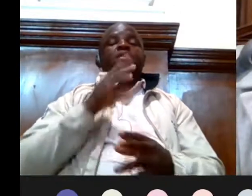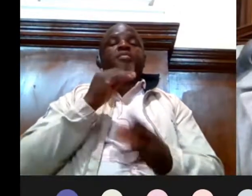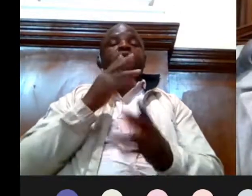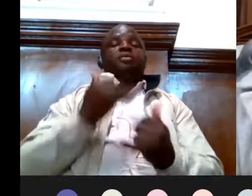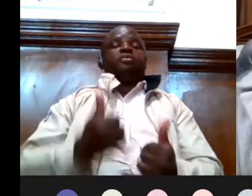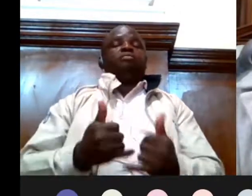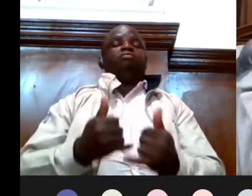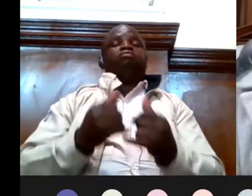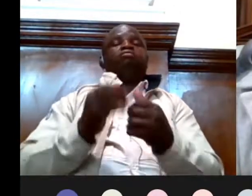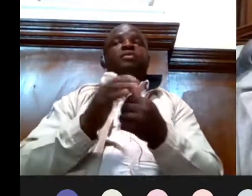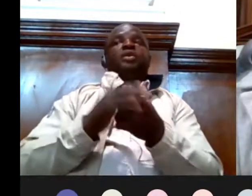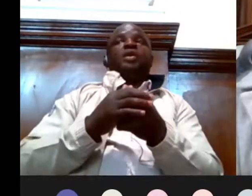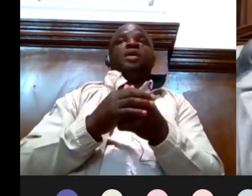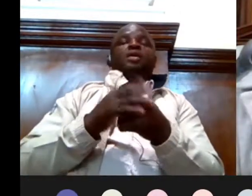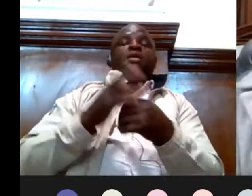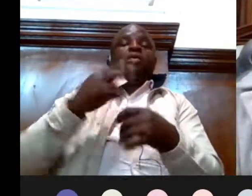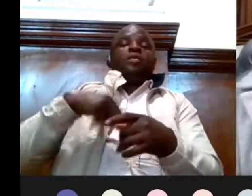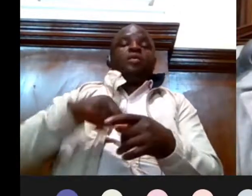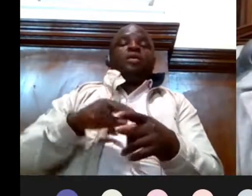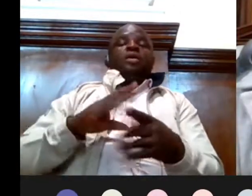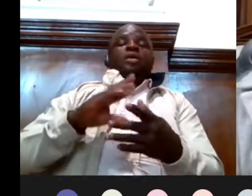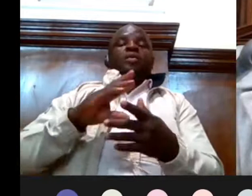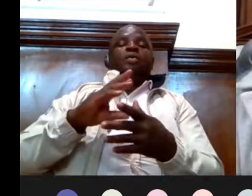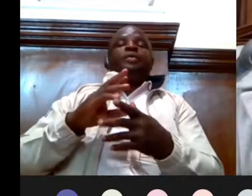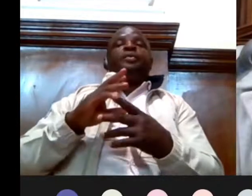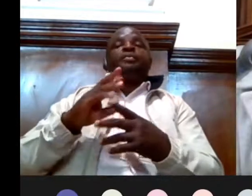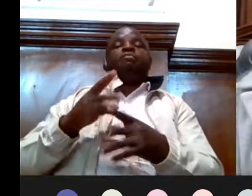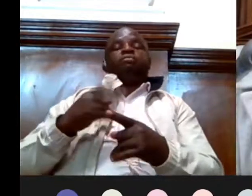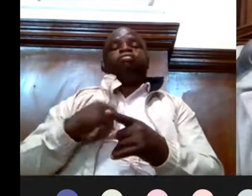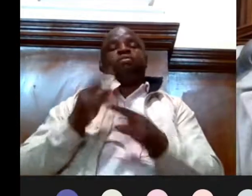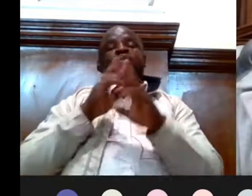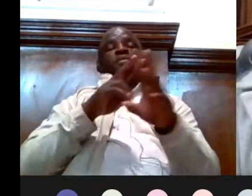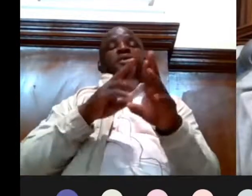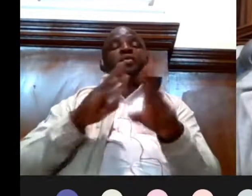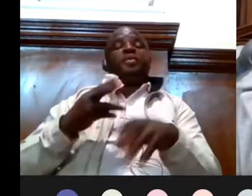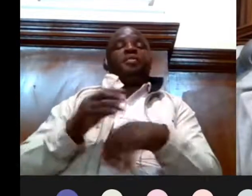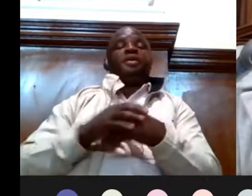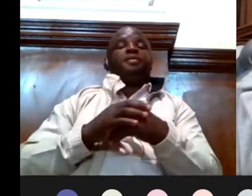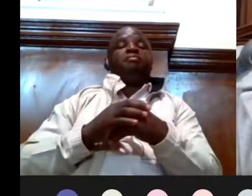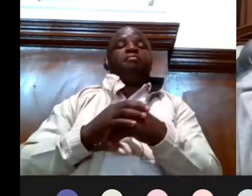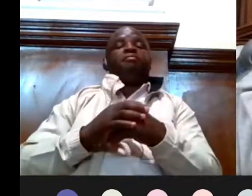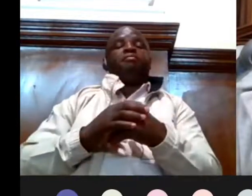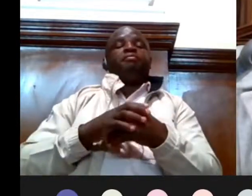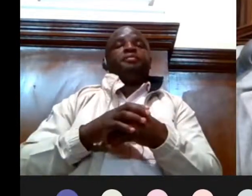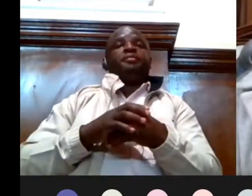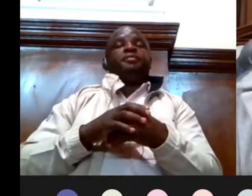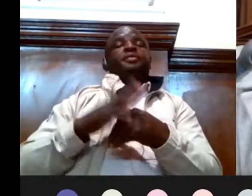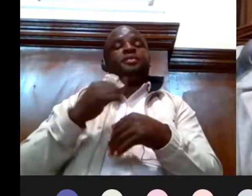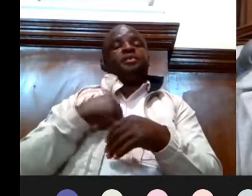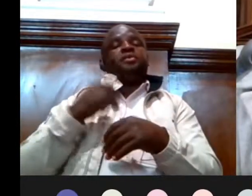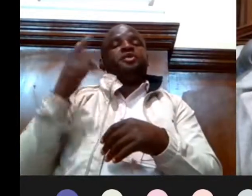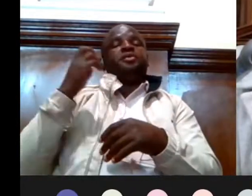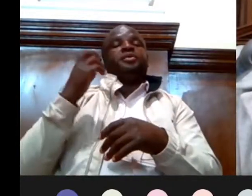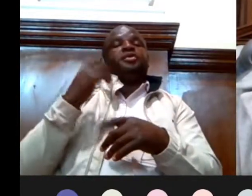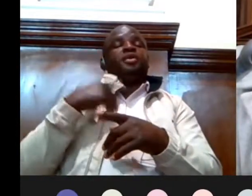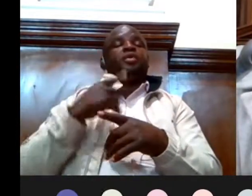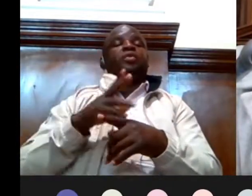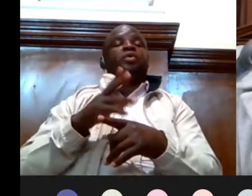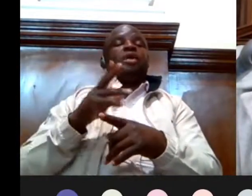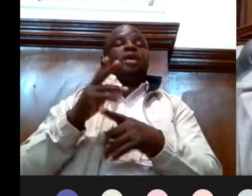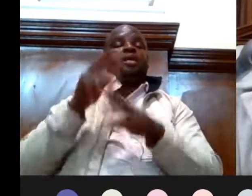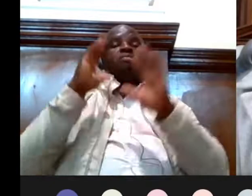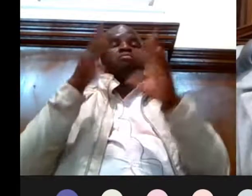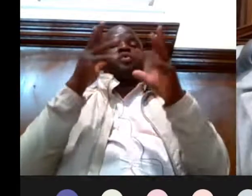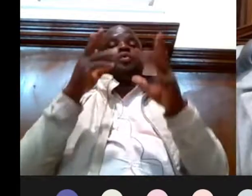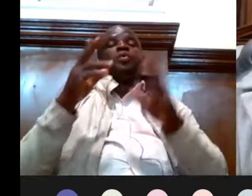today we stand here to honour women. We have heard there is great praise for some past women